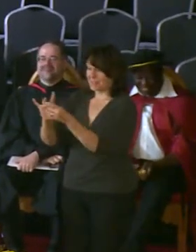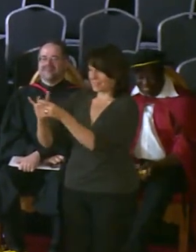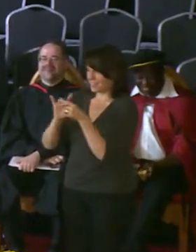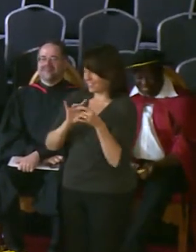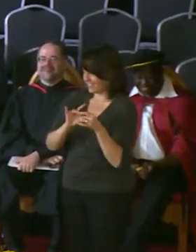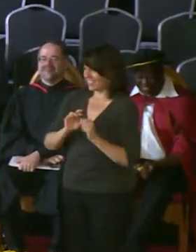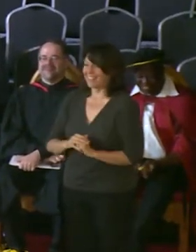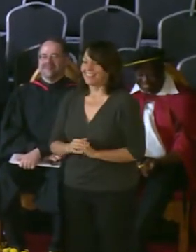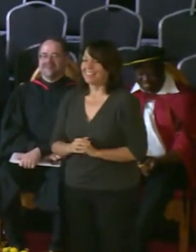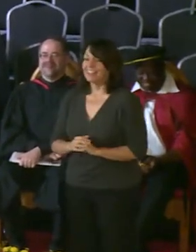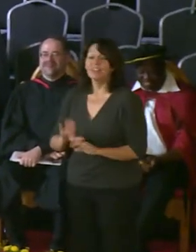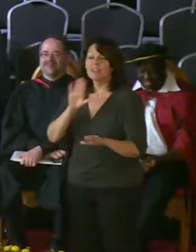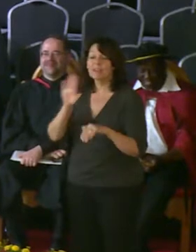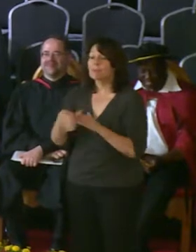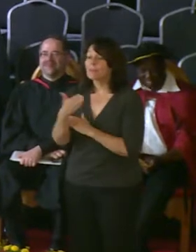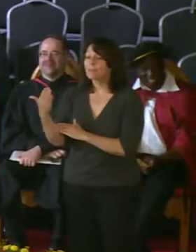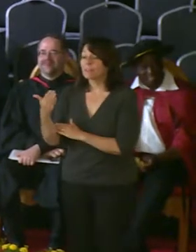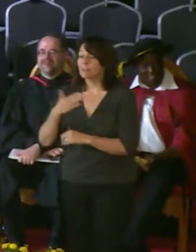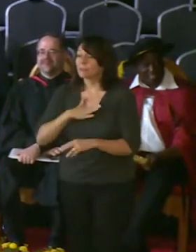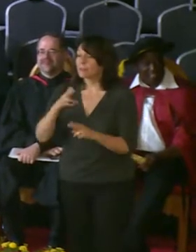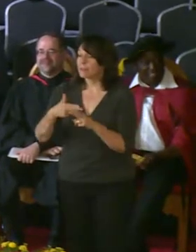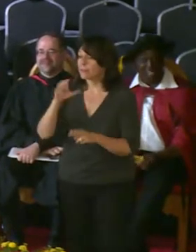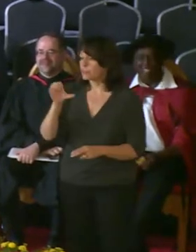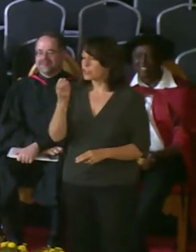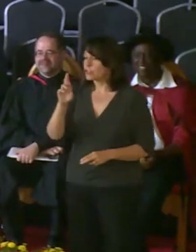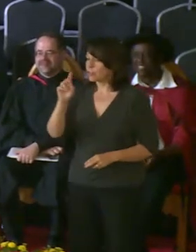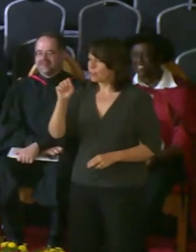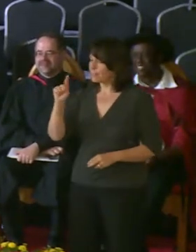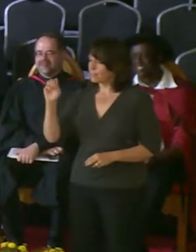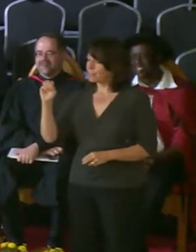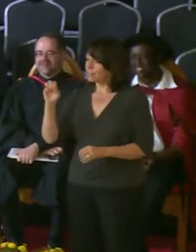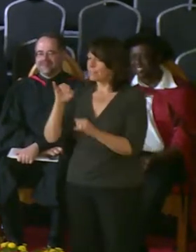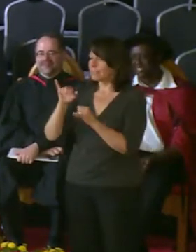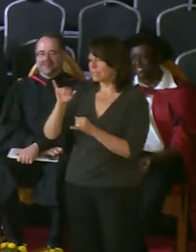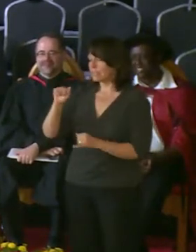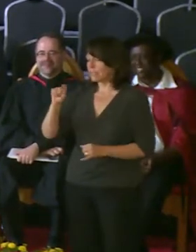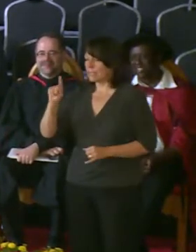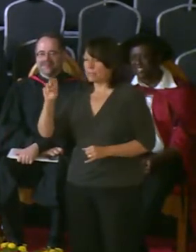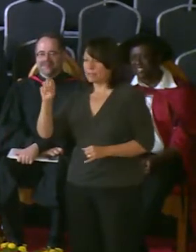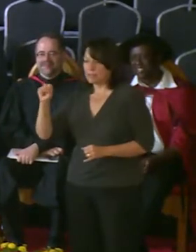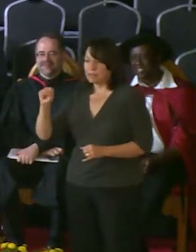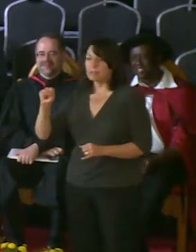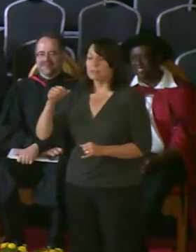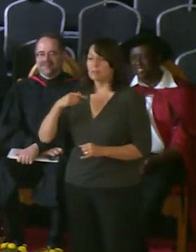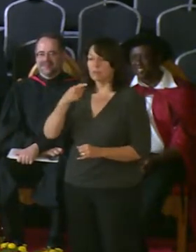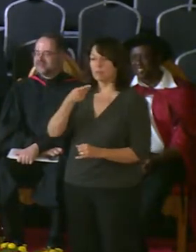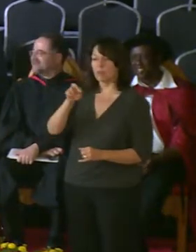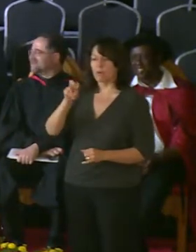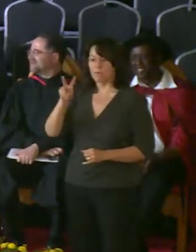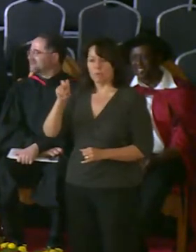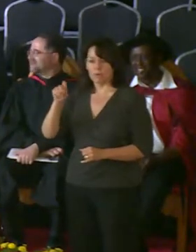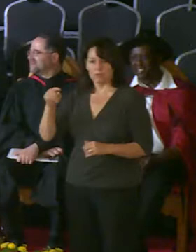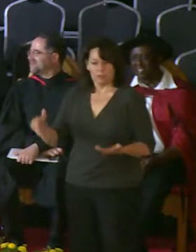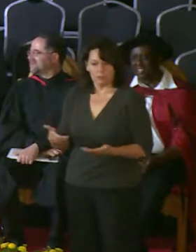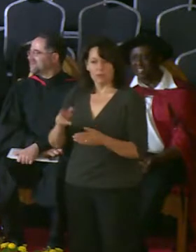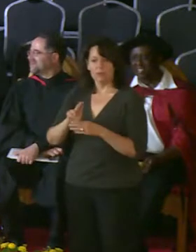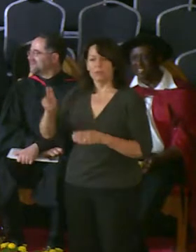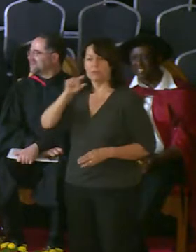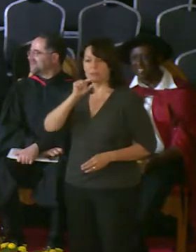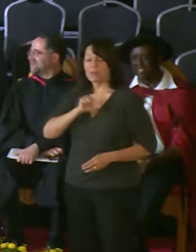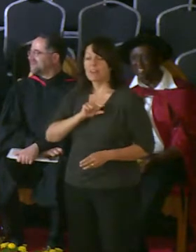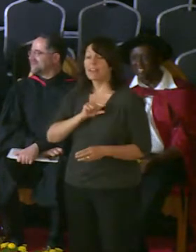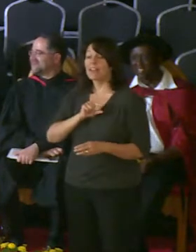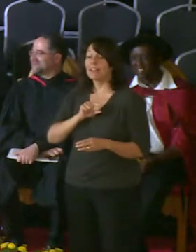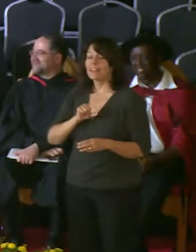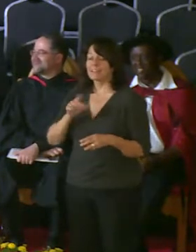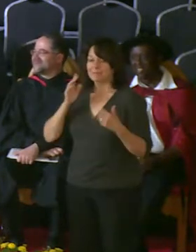have. Good morning, I'm Charlotte Yates. I'm the Vice President, Academic and Provost of the University of Guelph. And